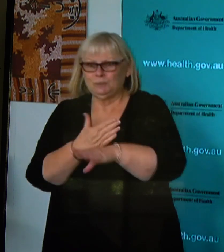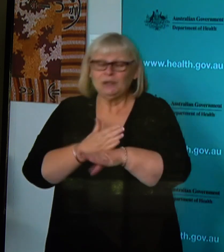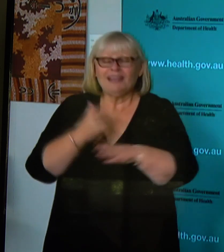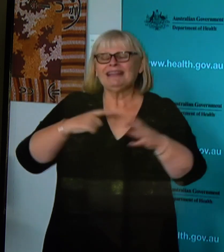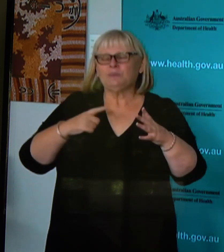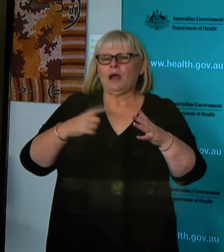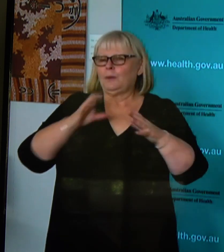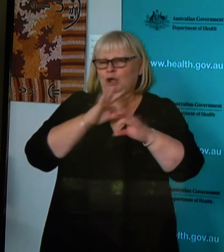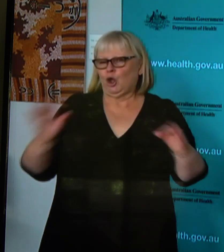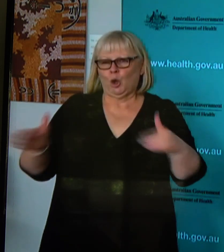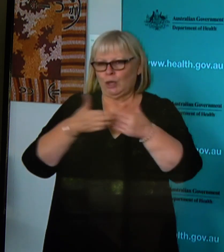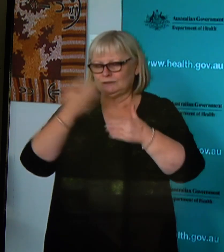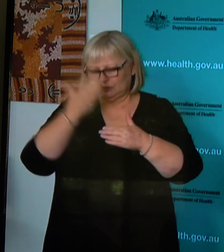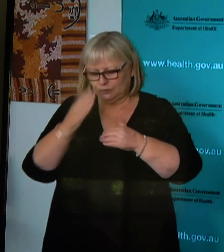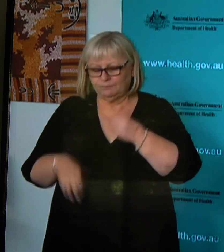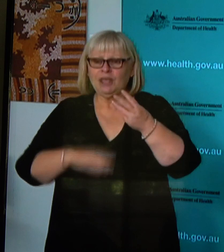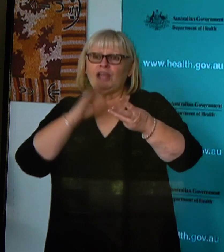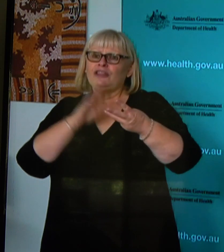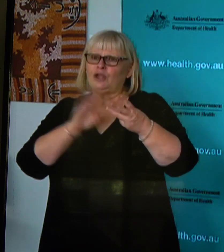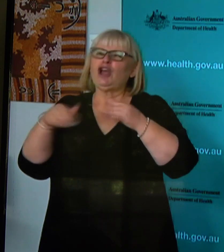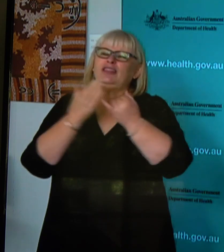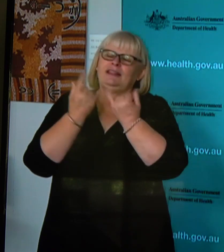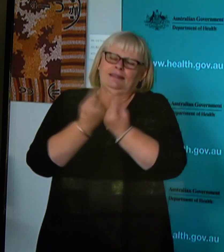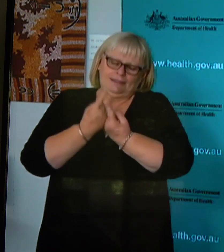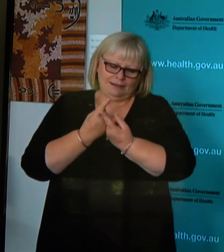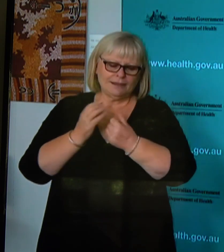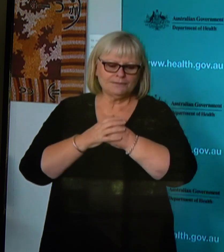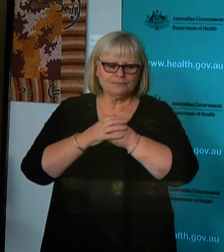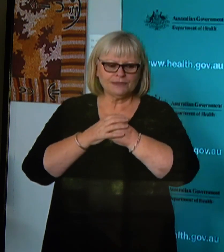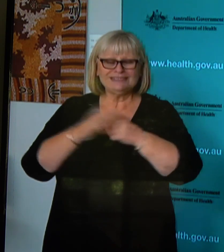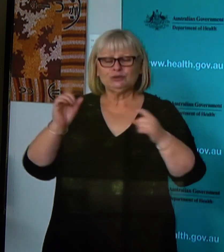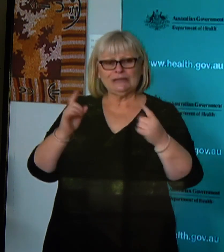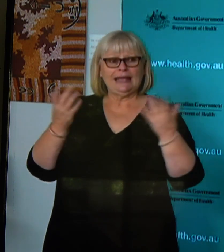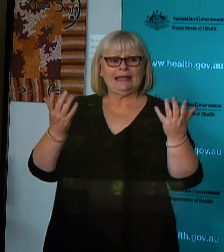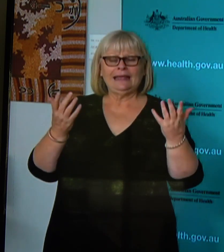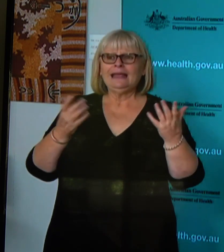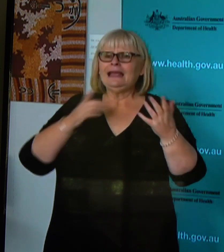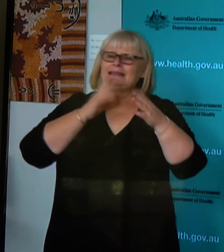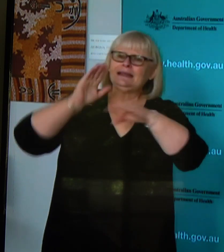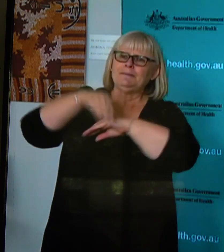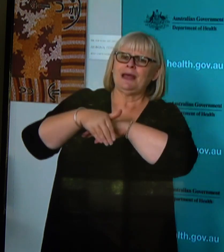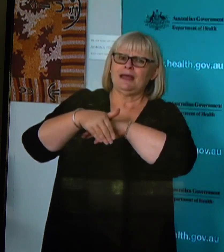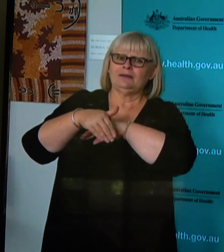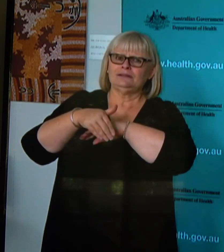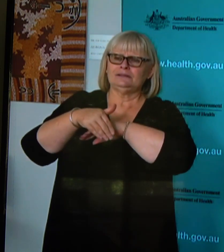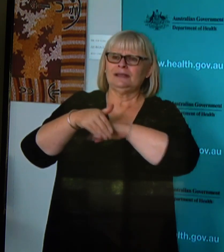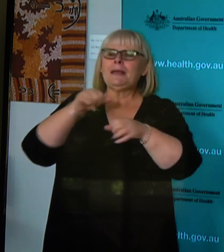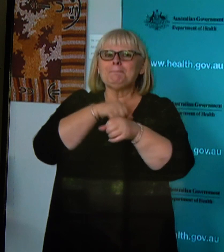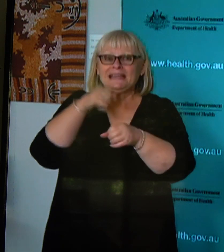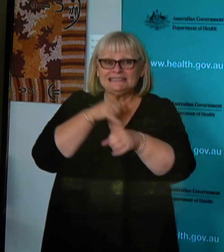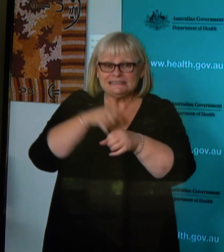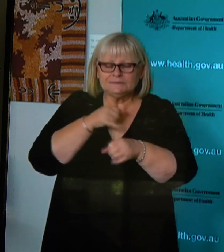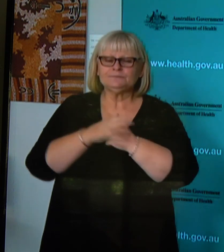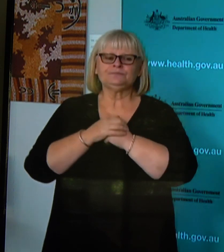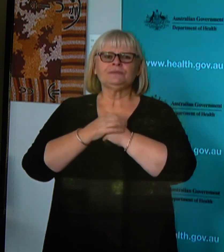closing schools. The third thing and the last thing really I want to say today is about medicines. There has